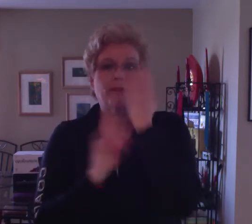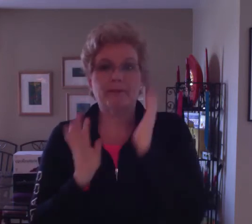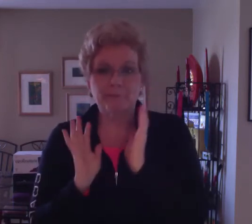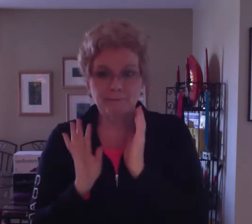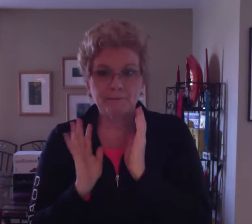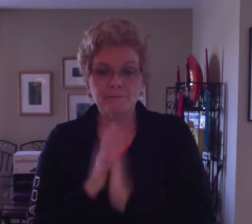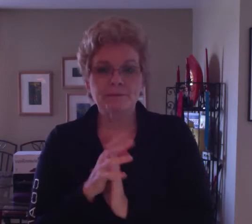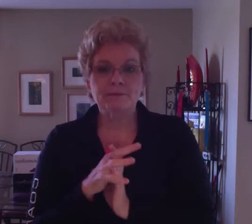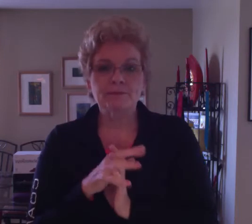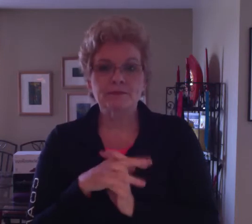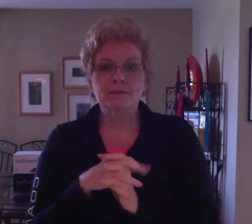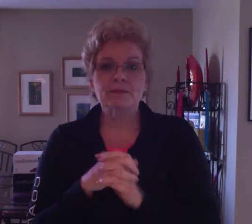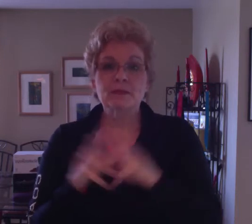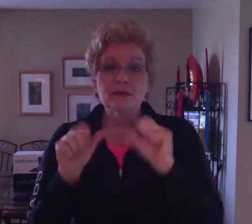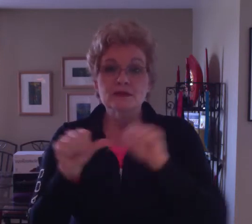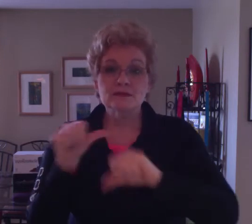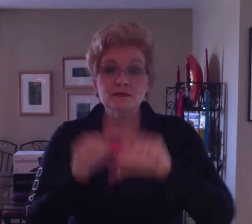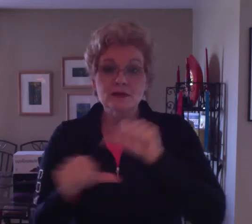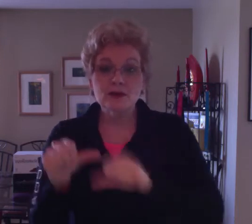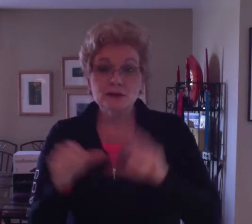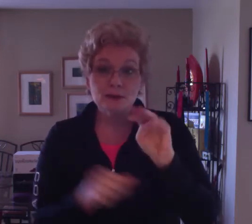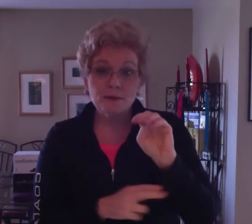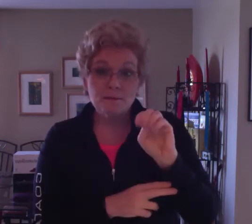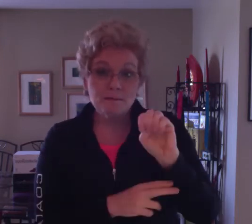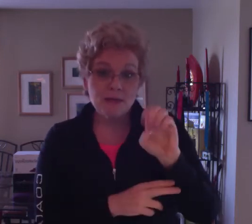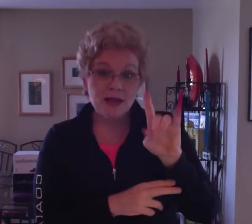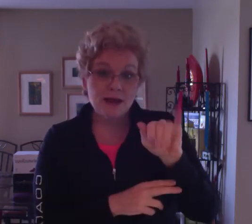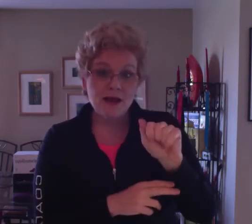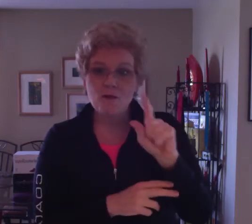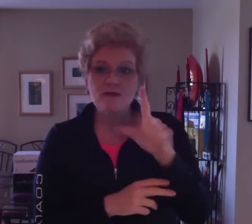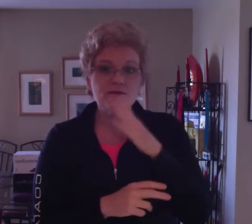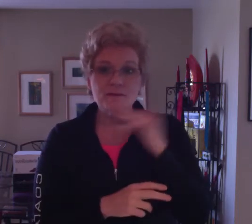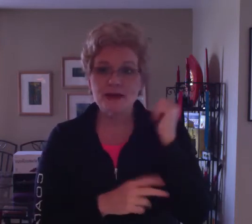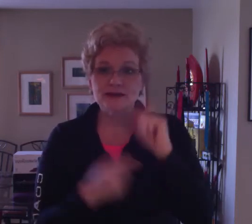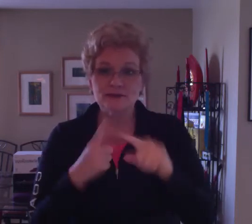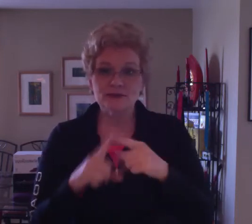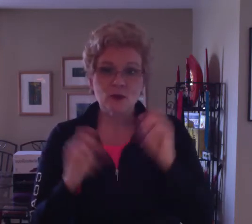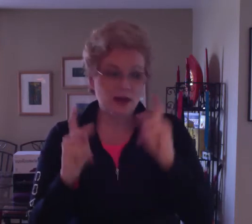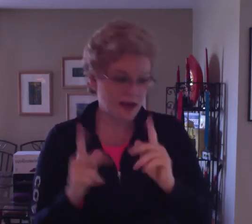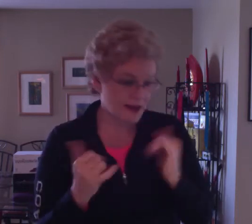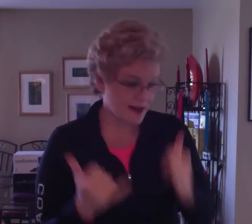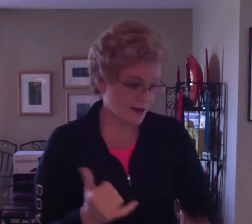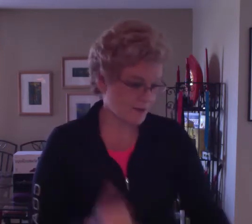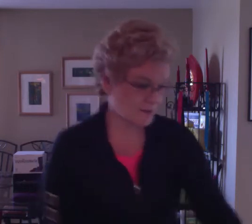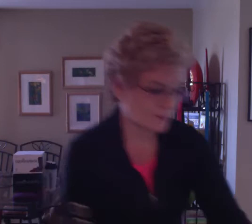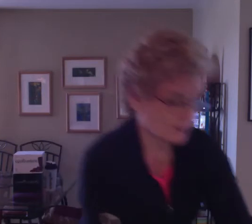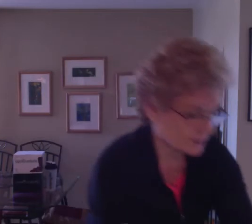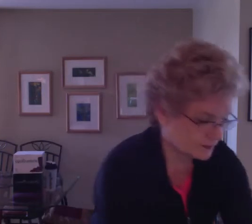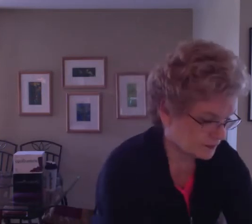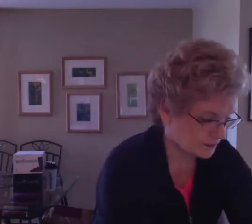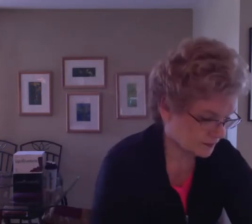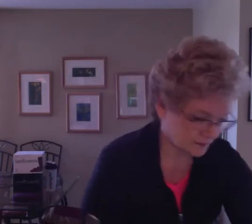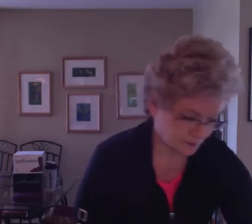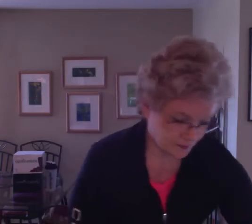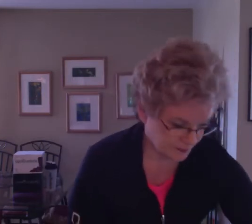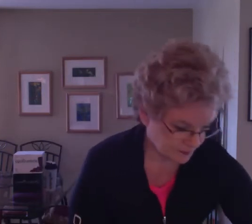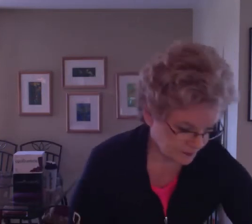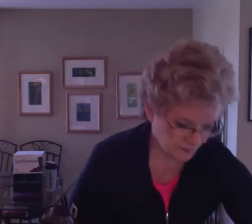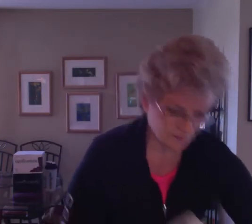that, again, social media is one of your best friends. All right, moving on with this guide. Right here, we have a national coach call every